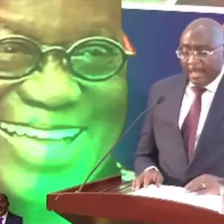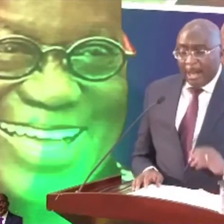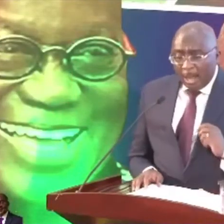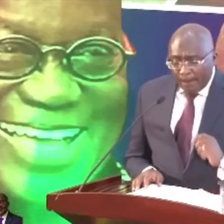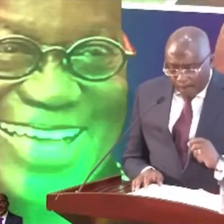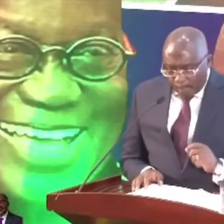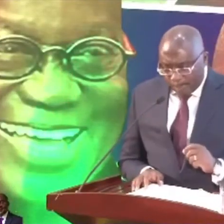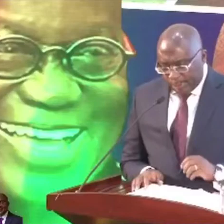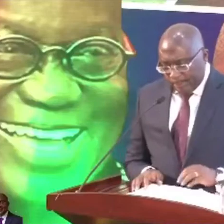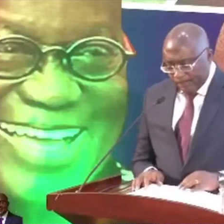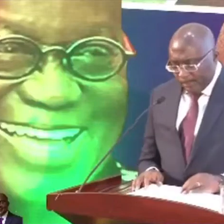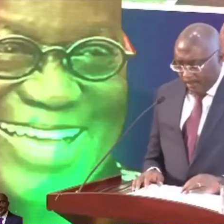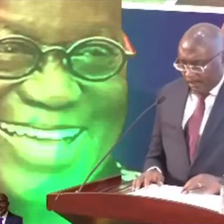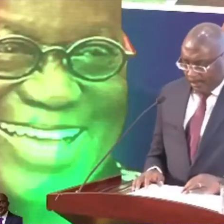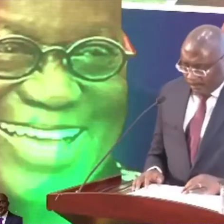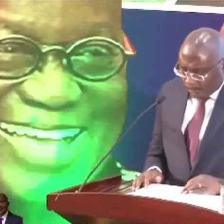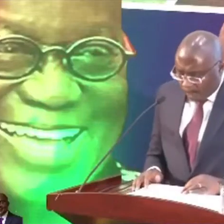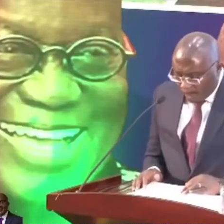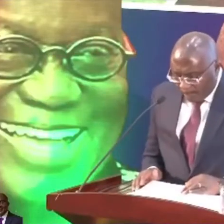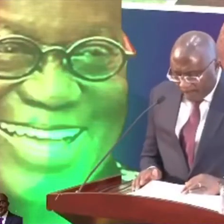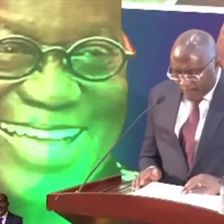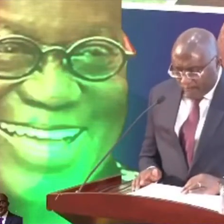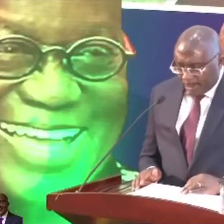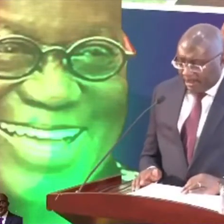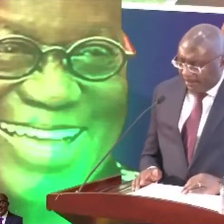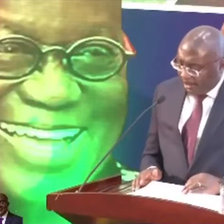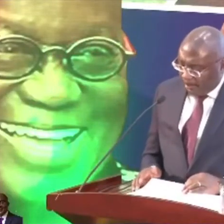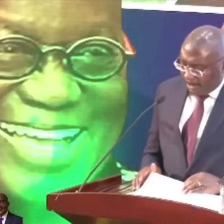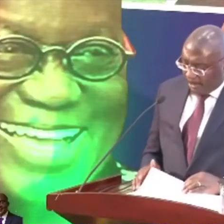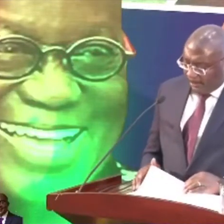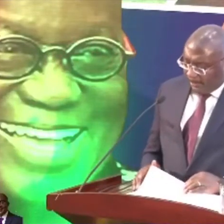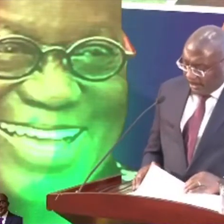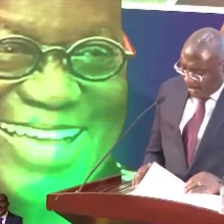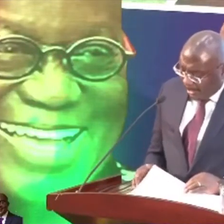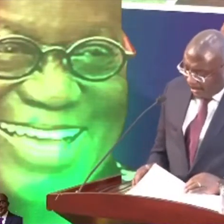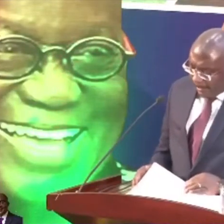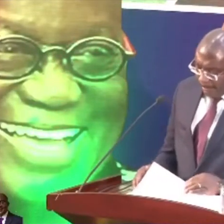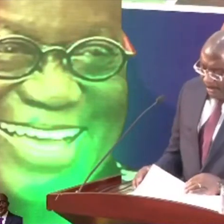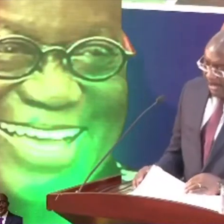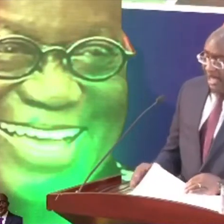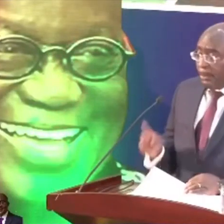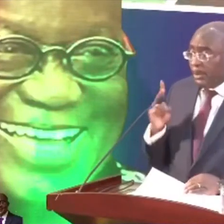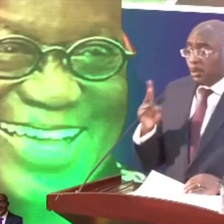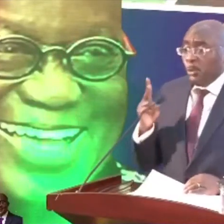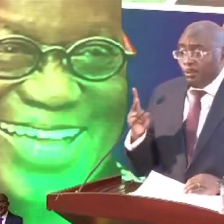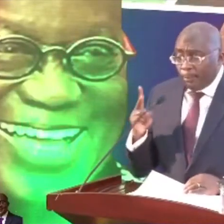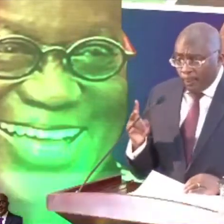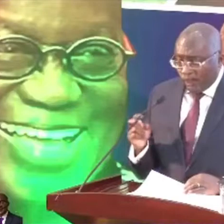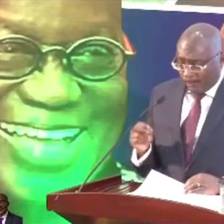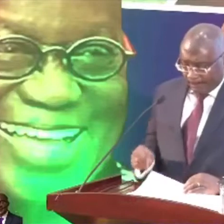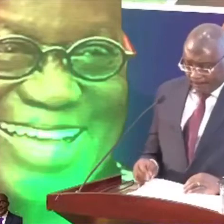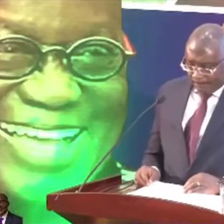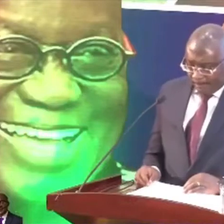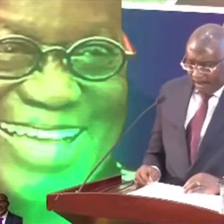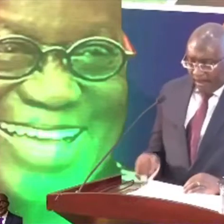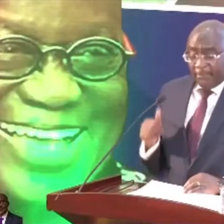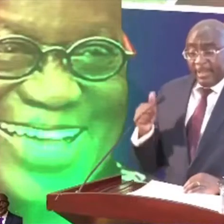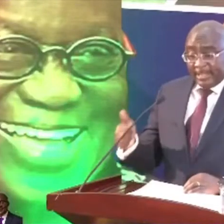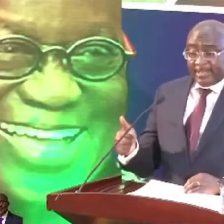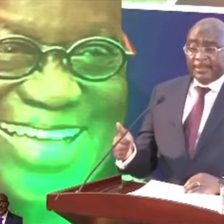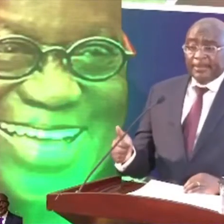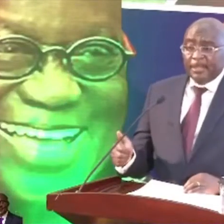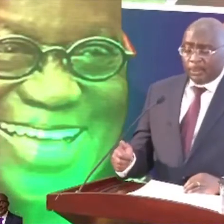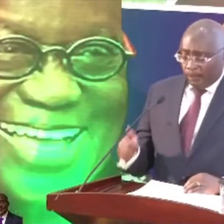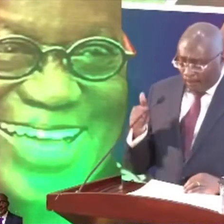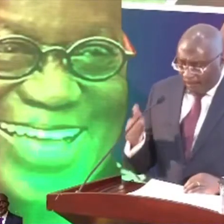And our approach to infrastructure development in Ghana has been twofold.